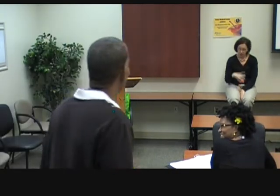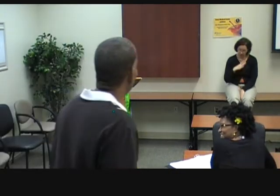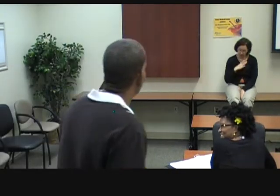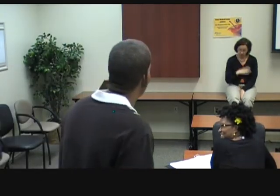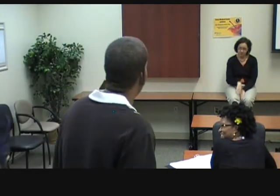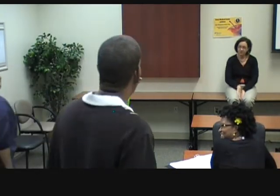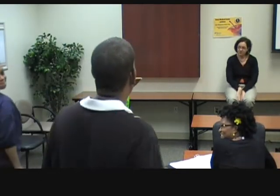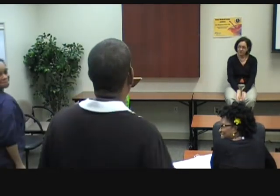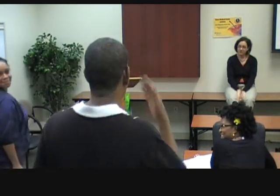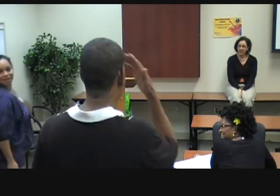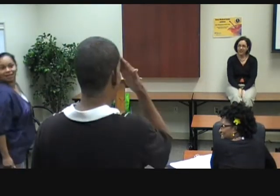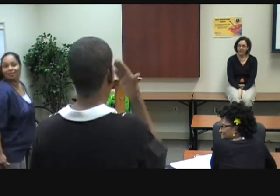I got it.